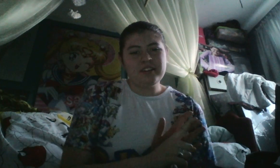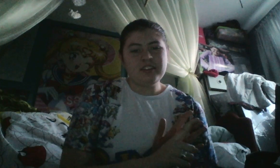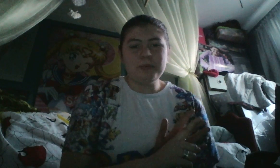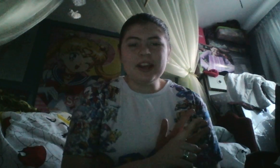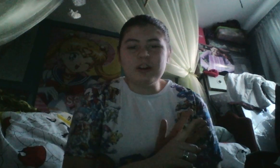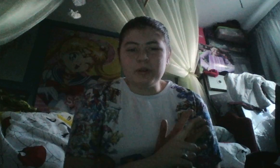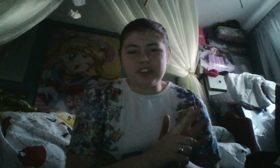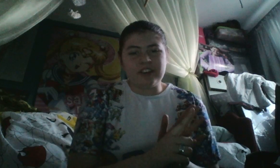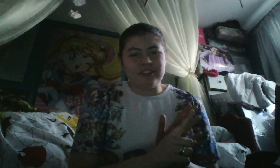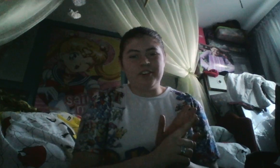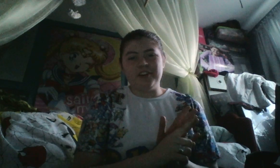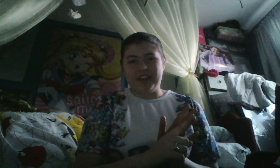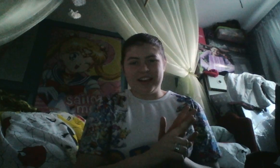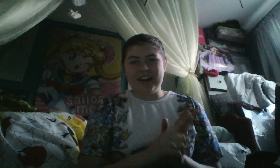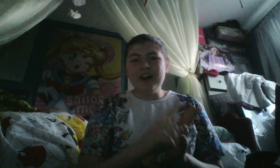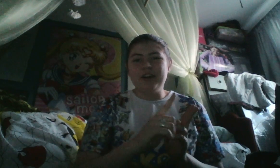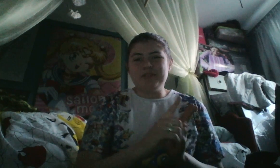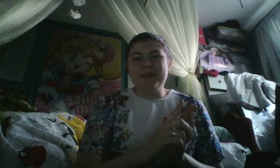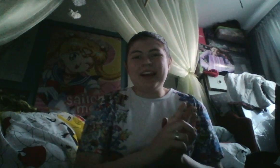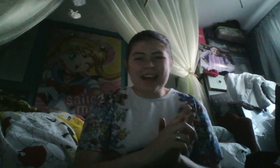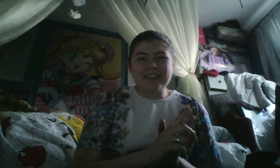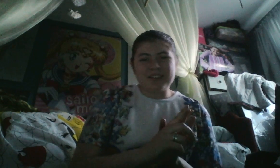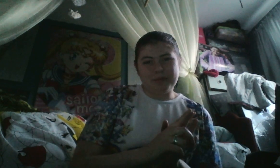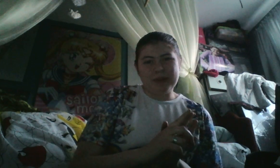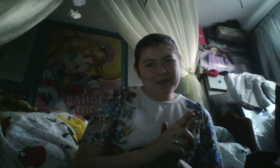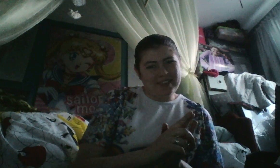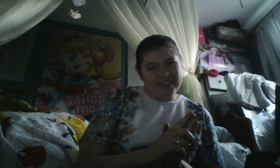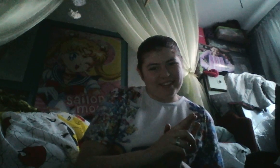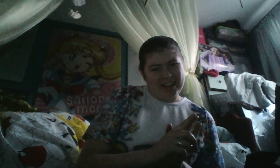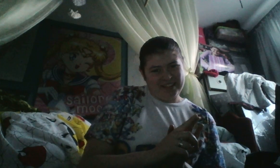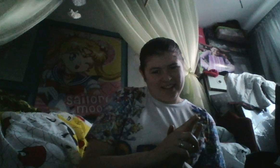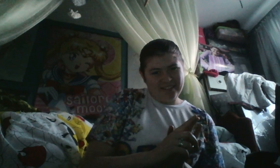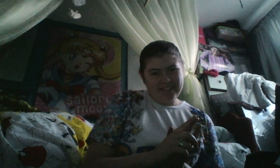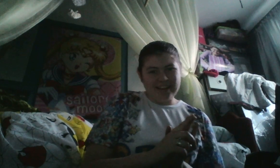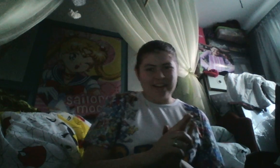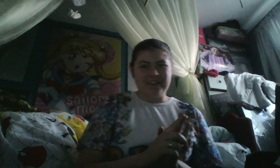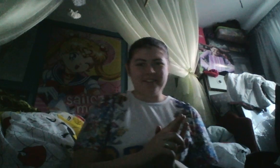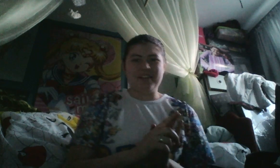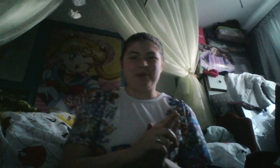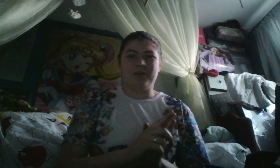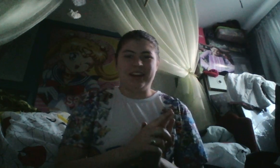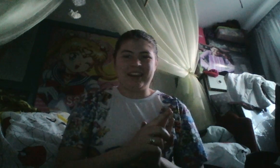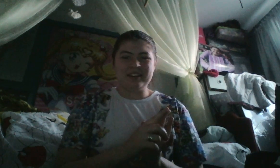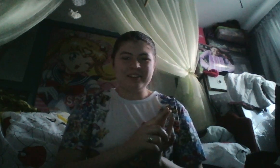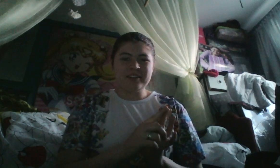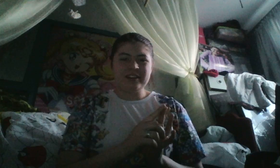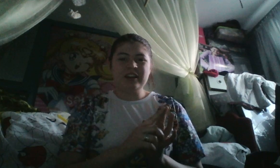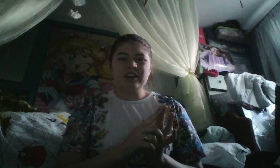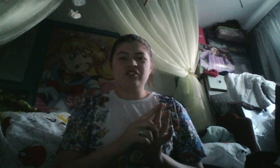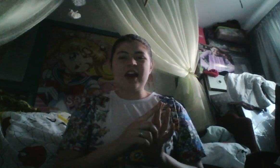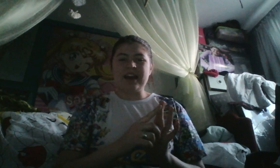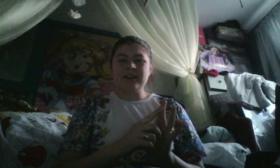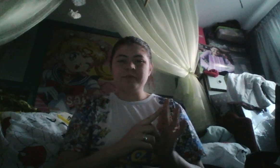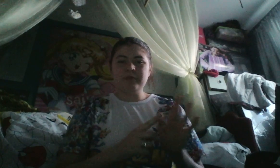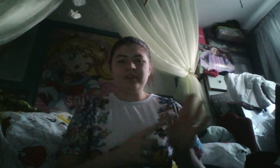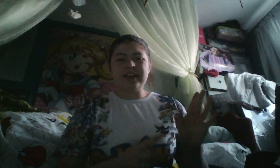You might not want to go for the fourth finger, otherwise someone might misunderstand you. So, fair warning. J. Again,